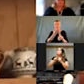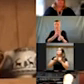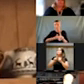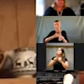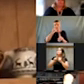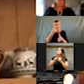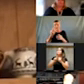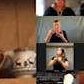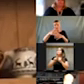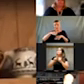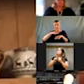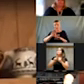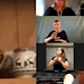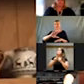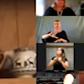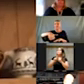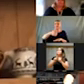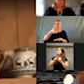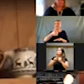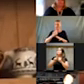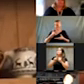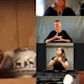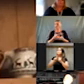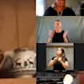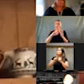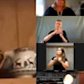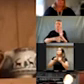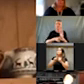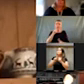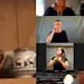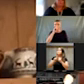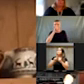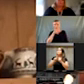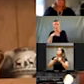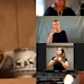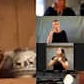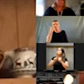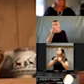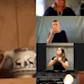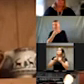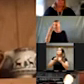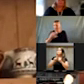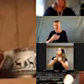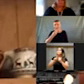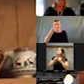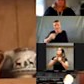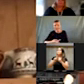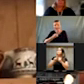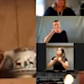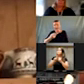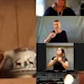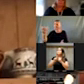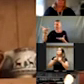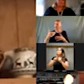take meaningful steps to show us as disabled people who are constantly having to ask again and again for our